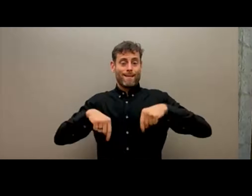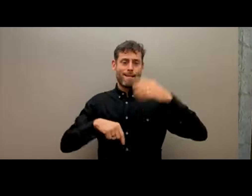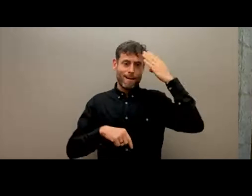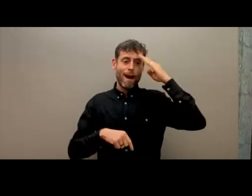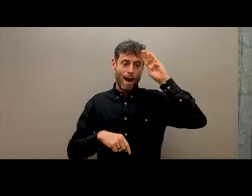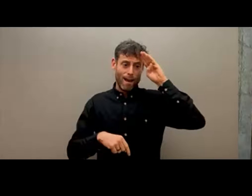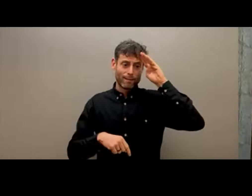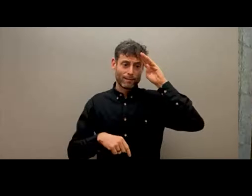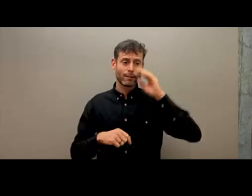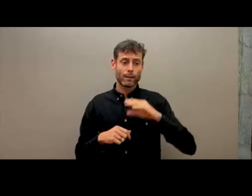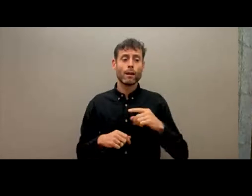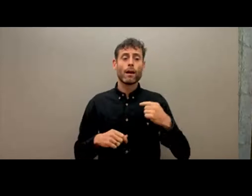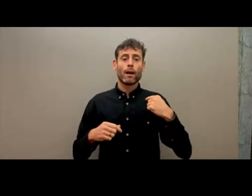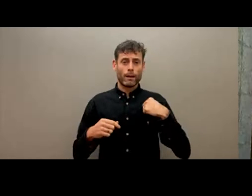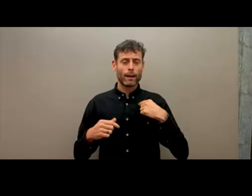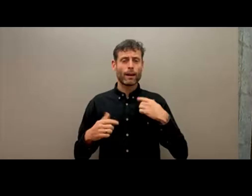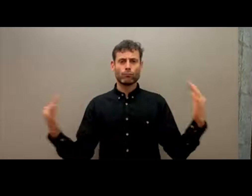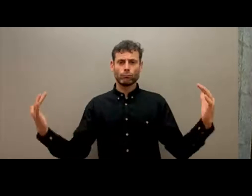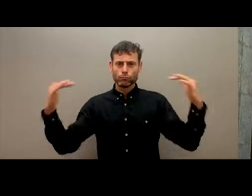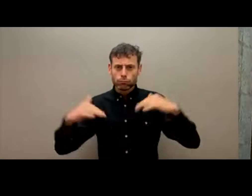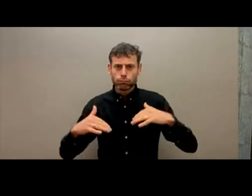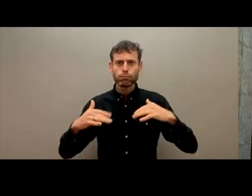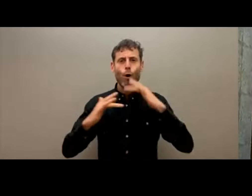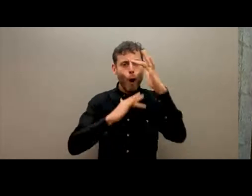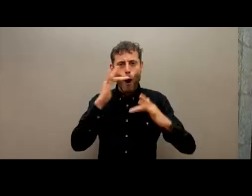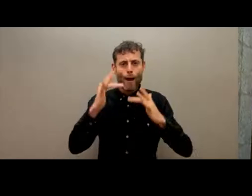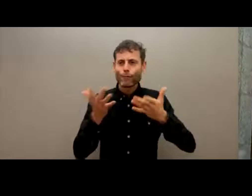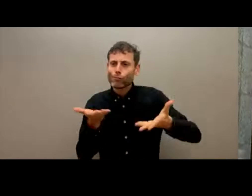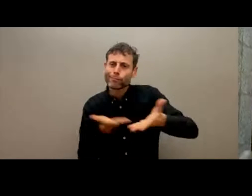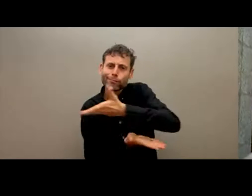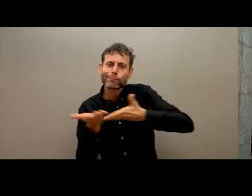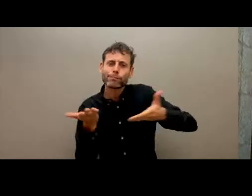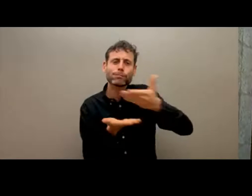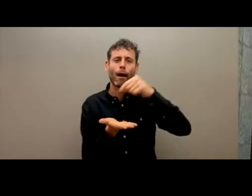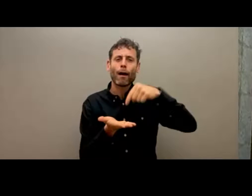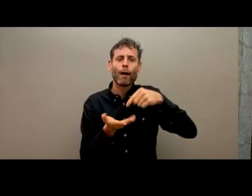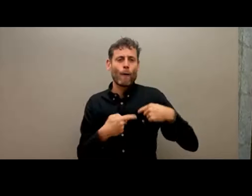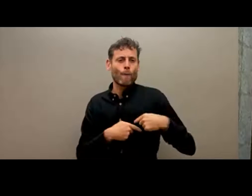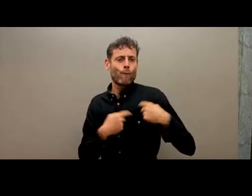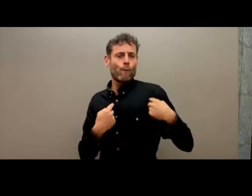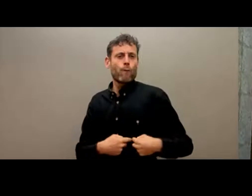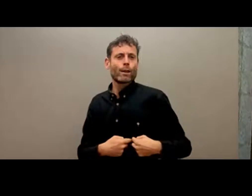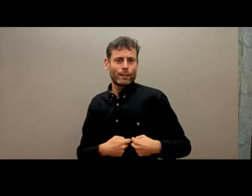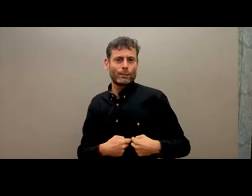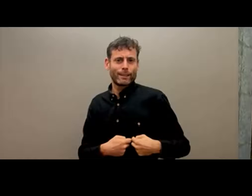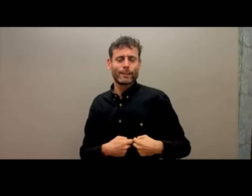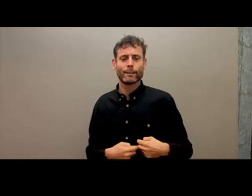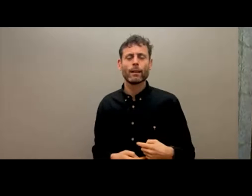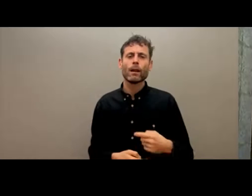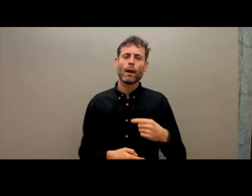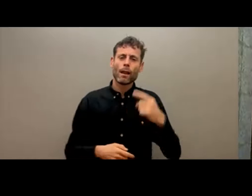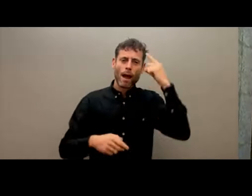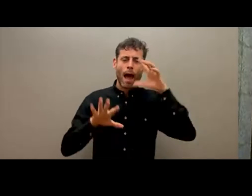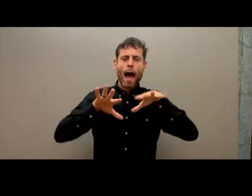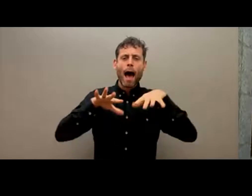pandemic. And again, this is a strong narrative around making volunteering not just a global north to global south